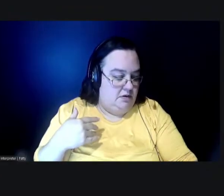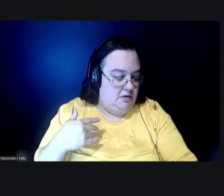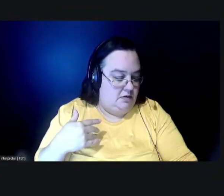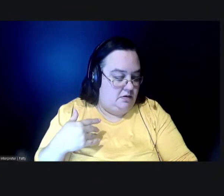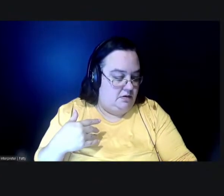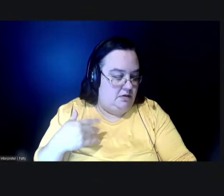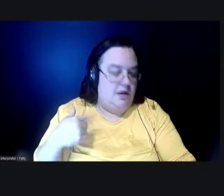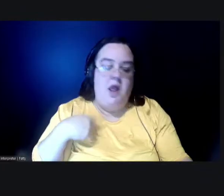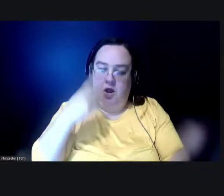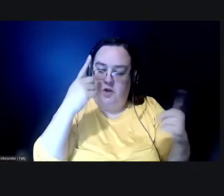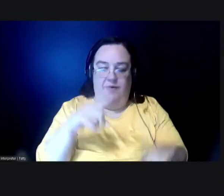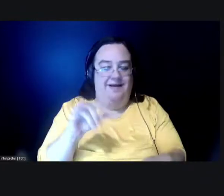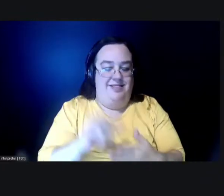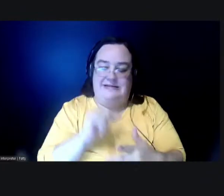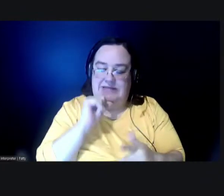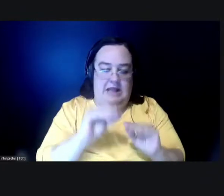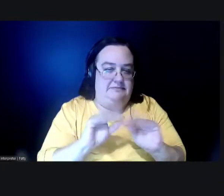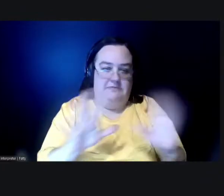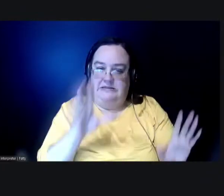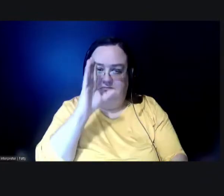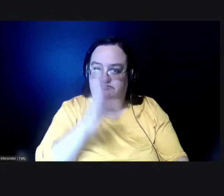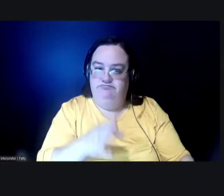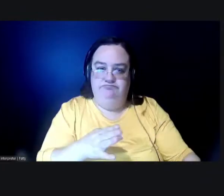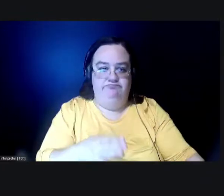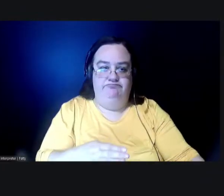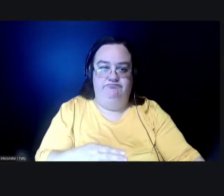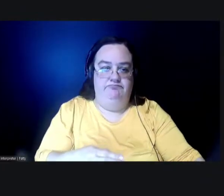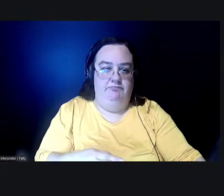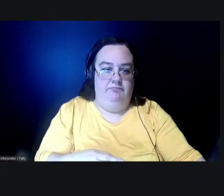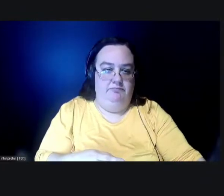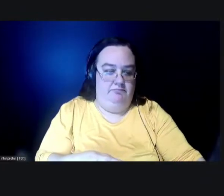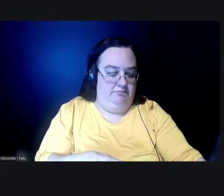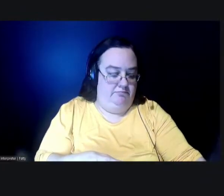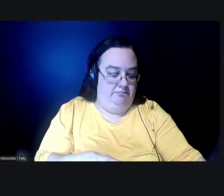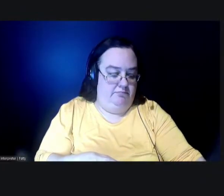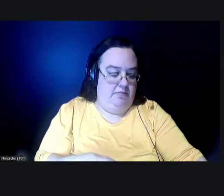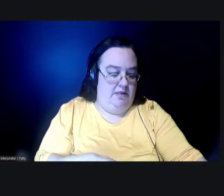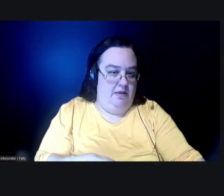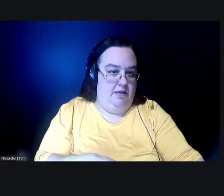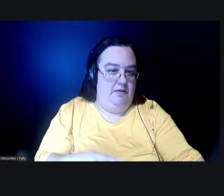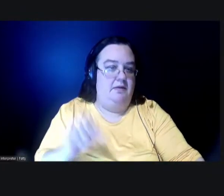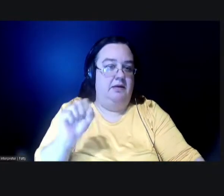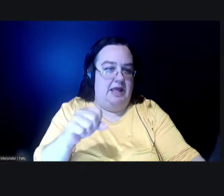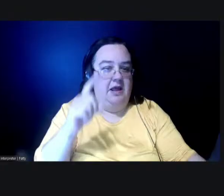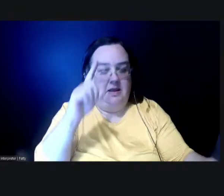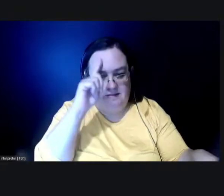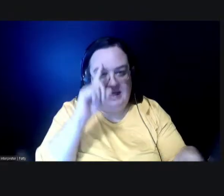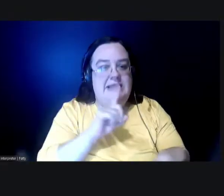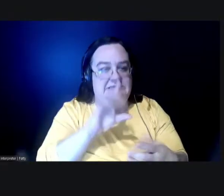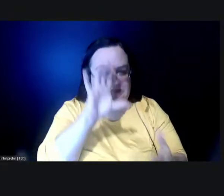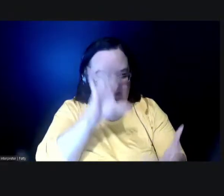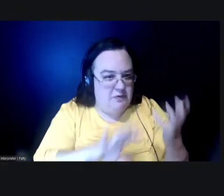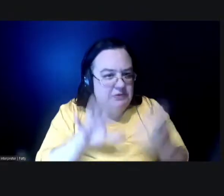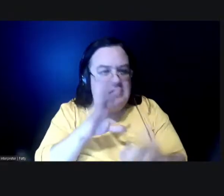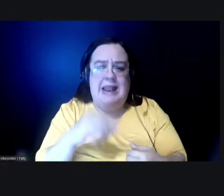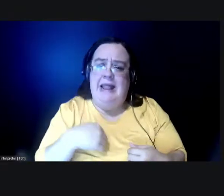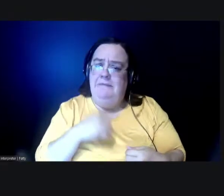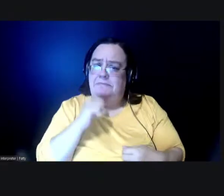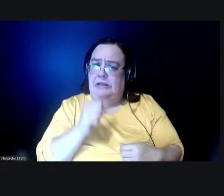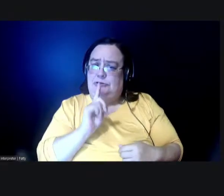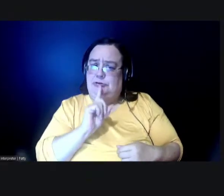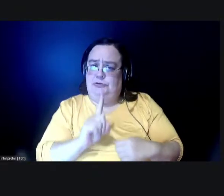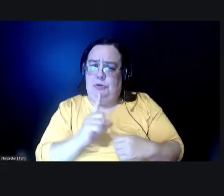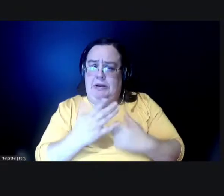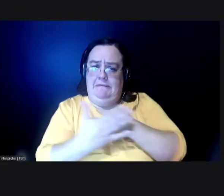explicit, and so I do think it's confusing. And I'm not sure that the county is not